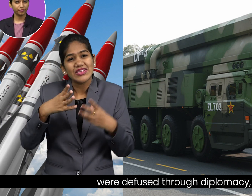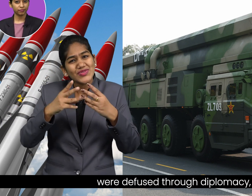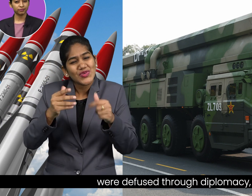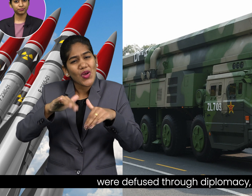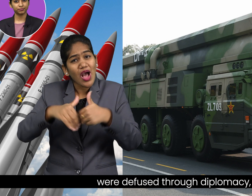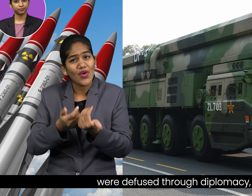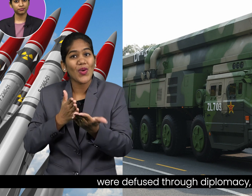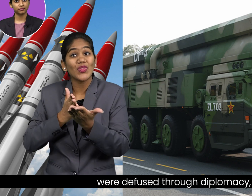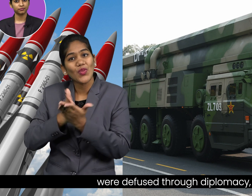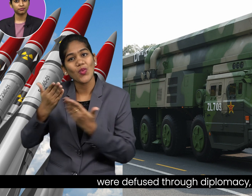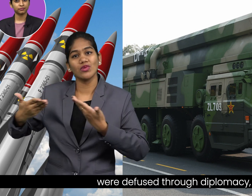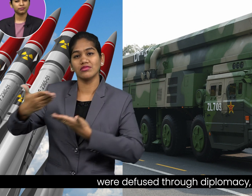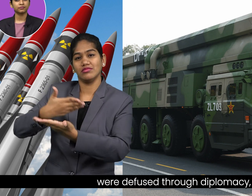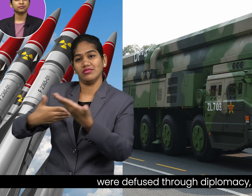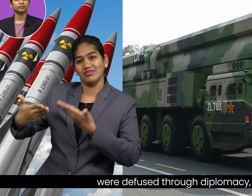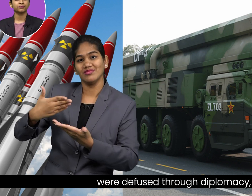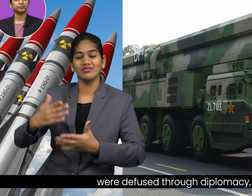diplomacy,